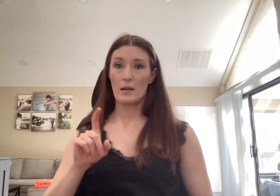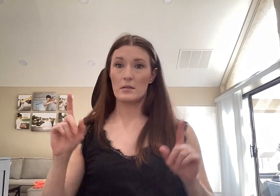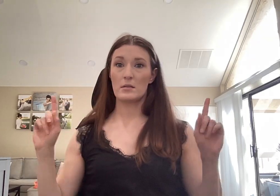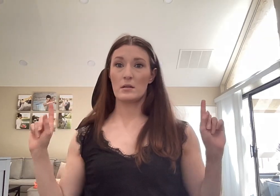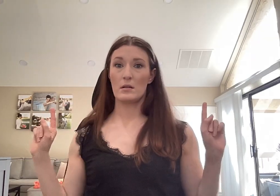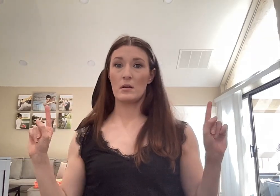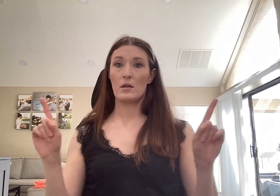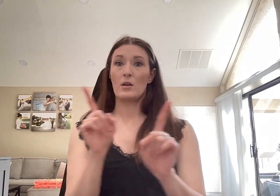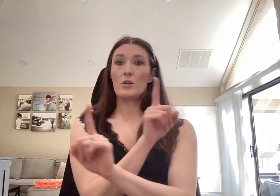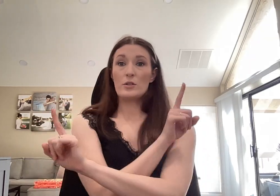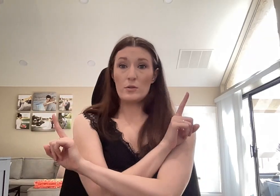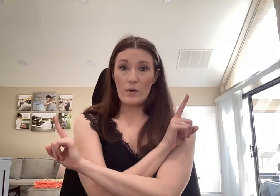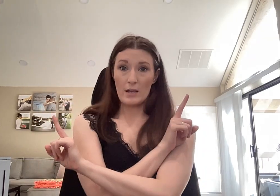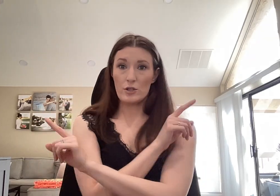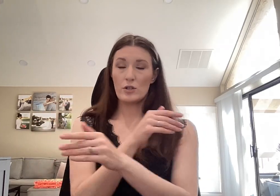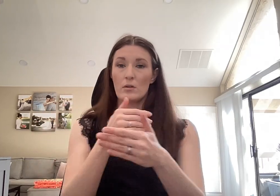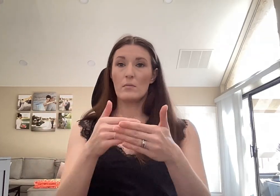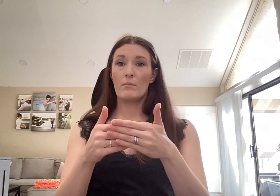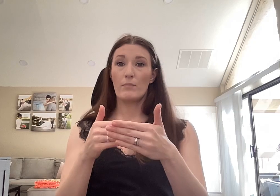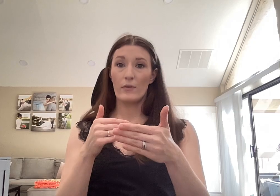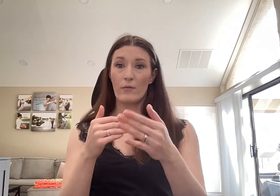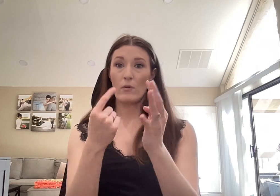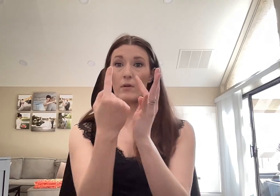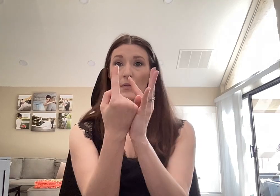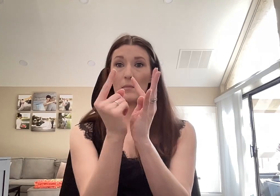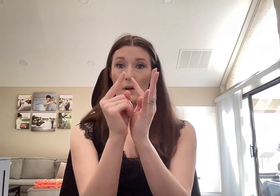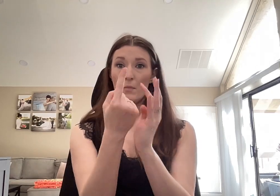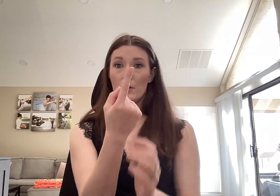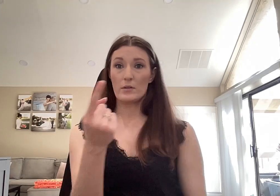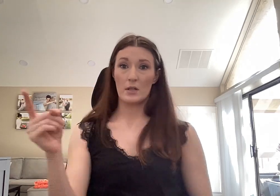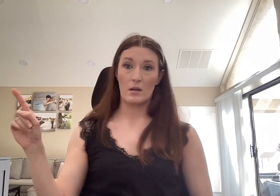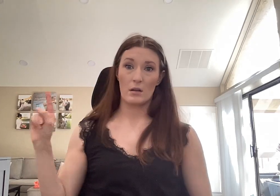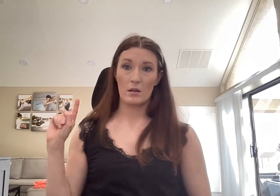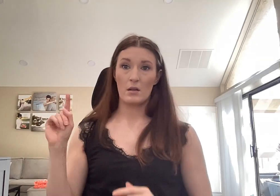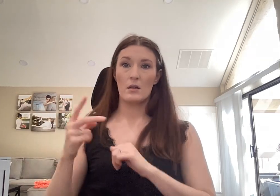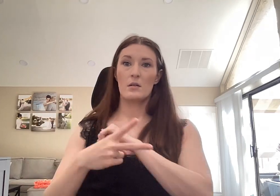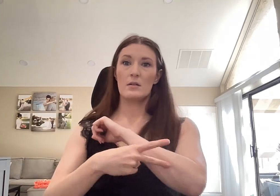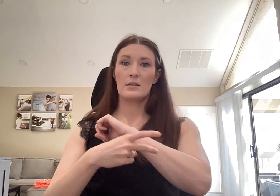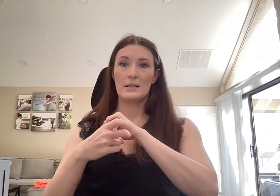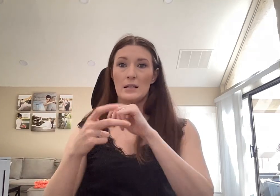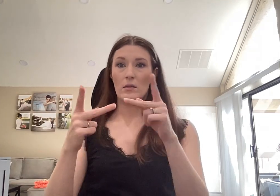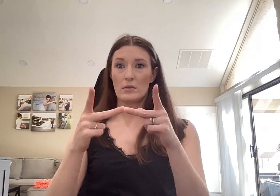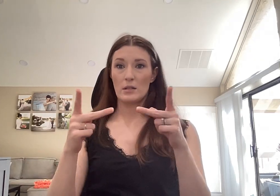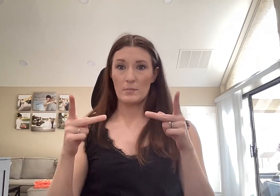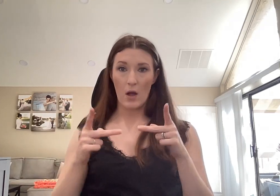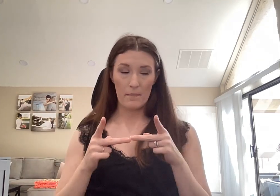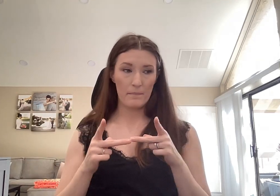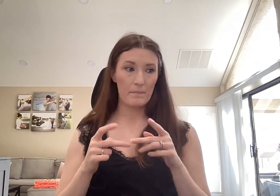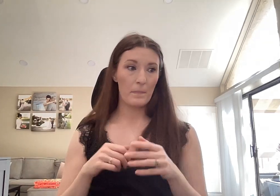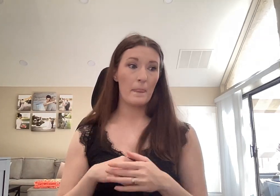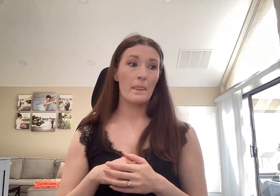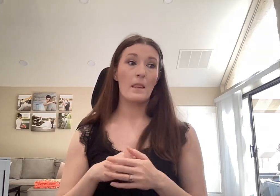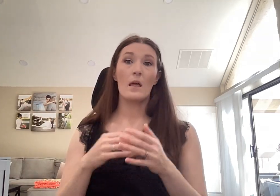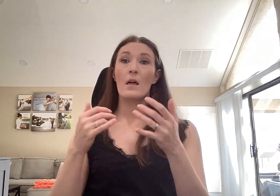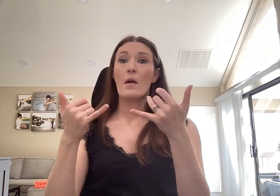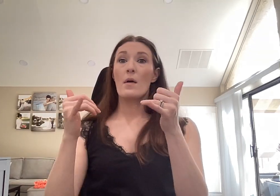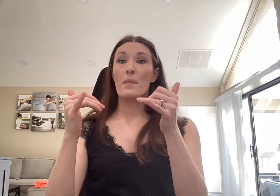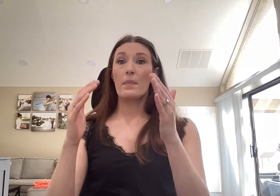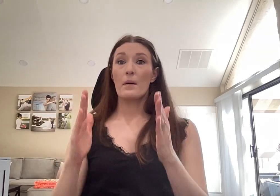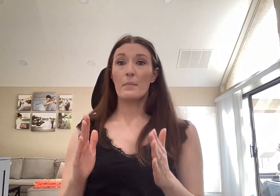must switch before the middle person steals the spot. The